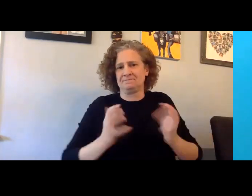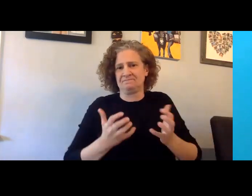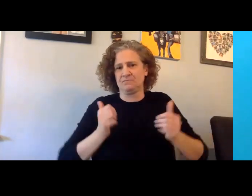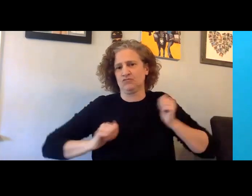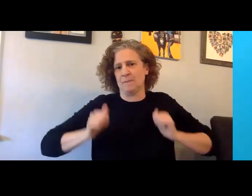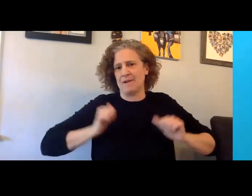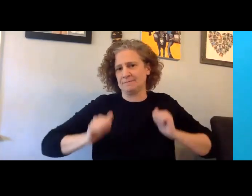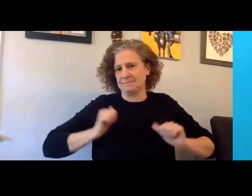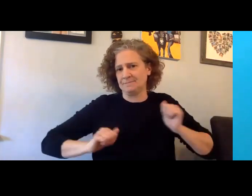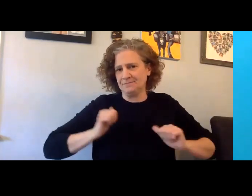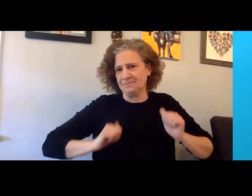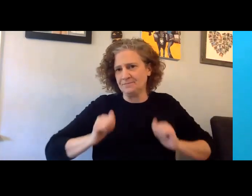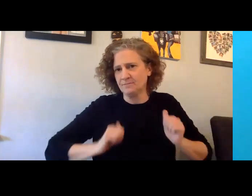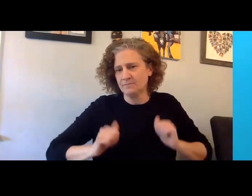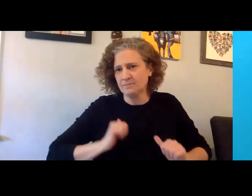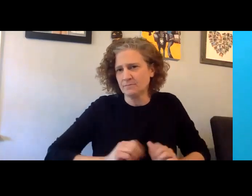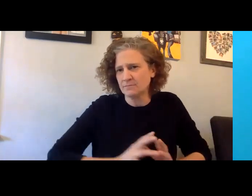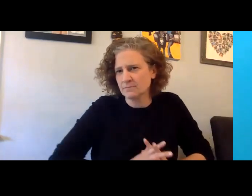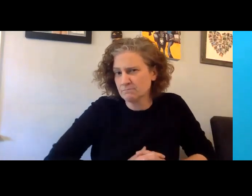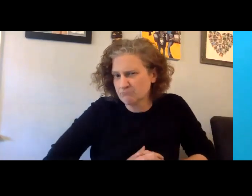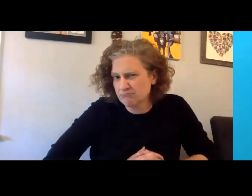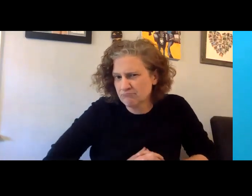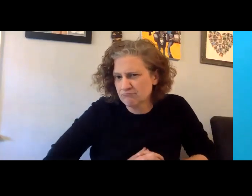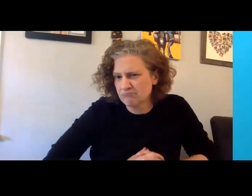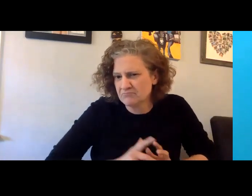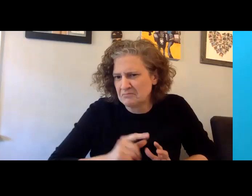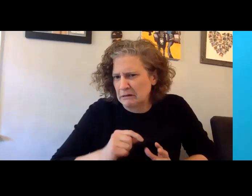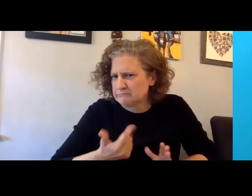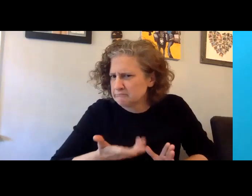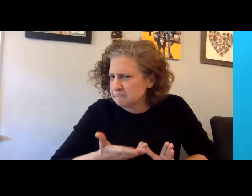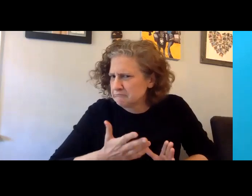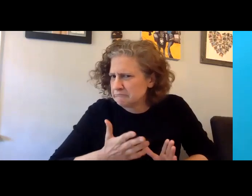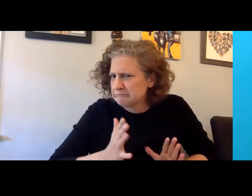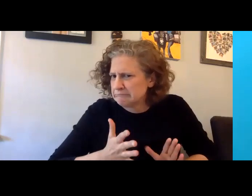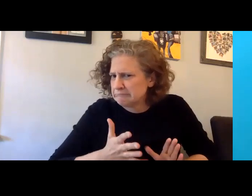Drama, you might have drama class.